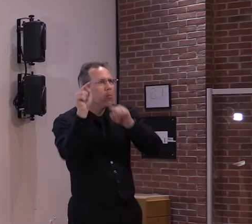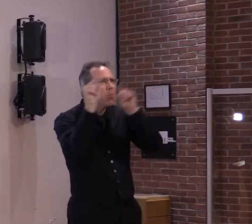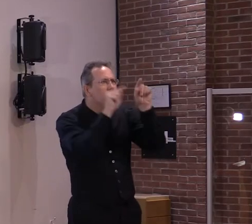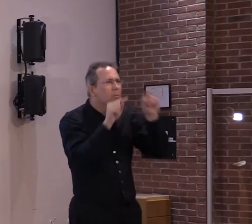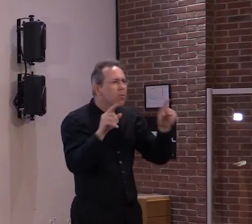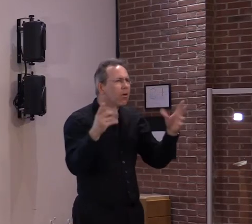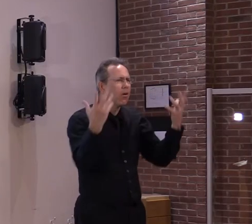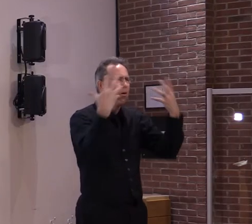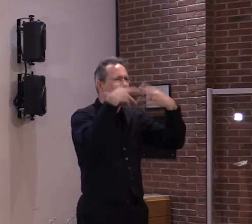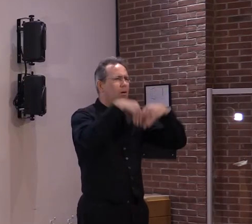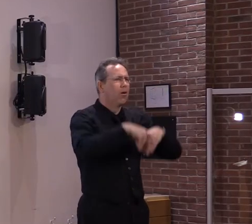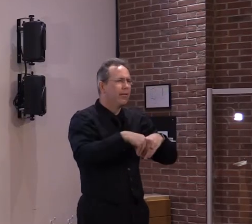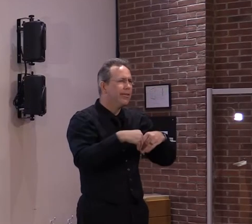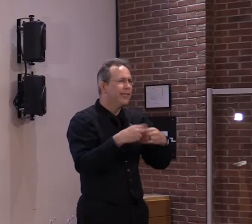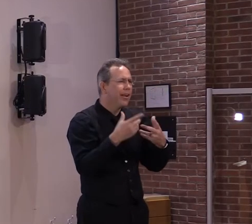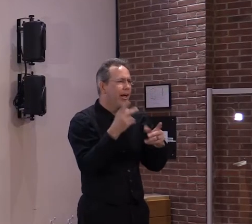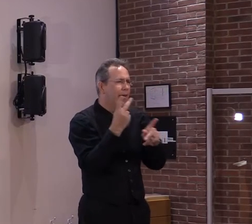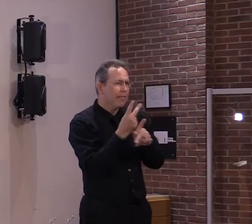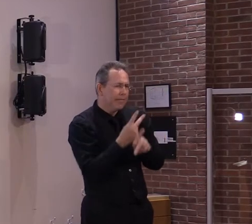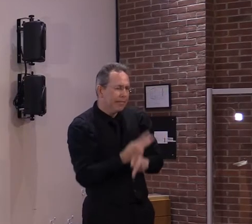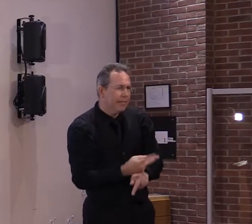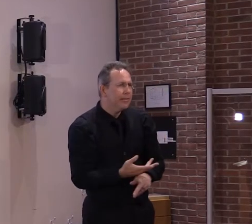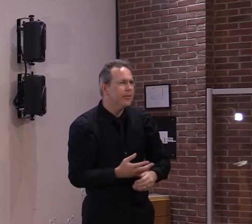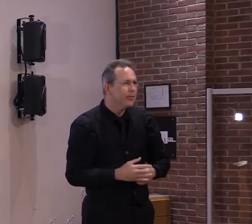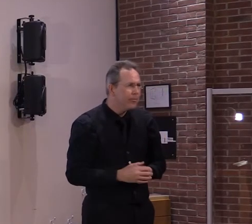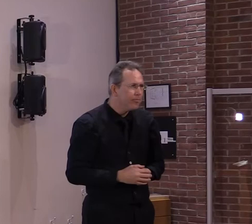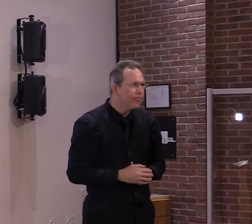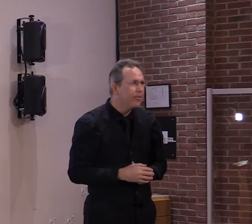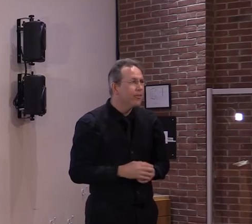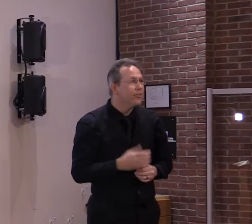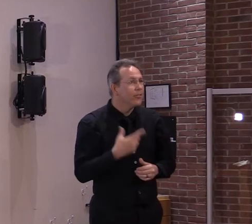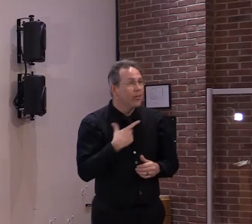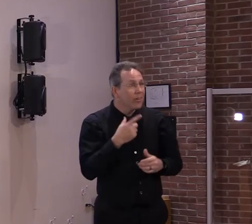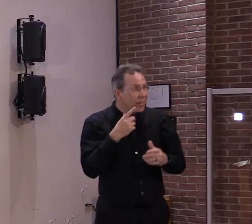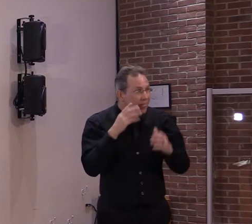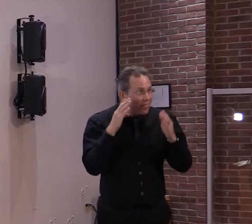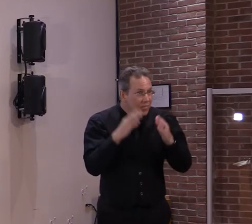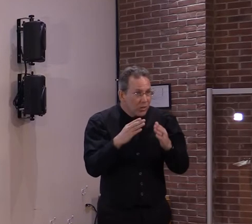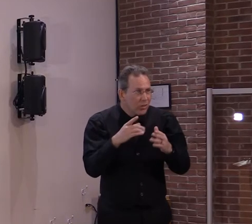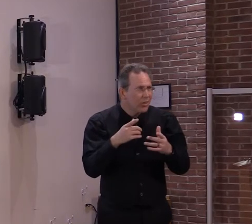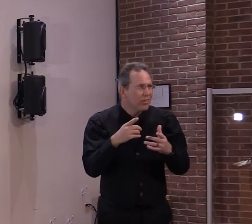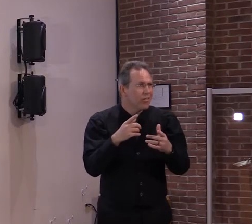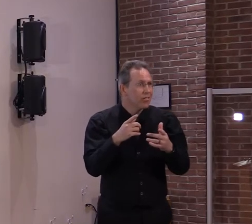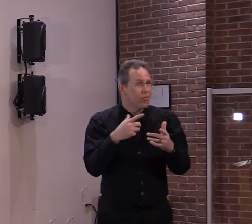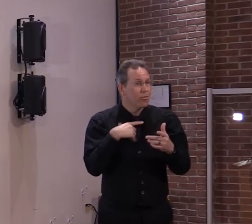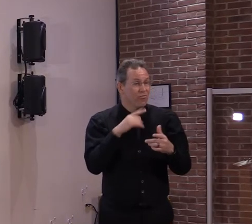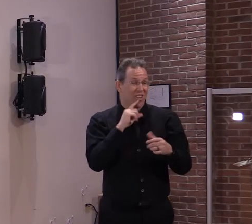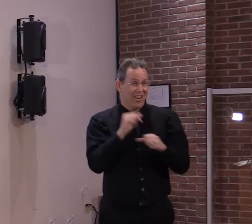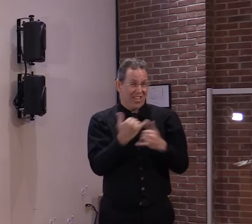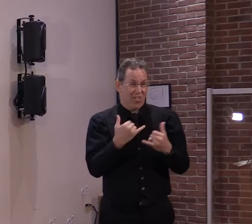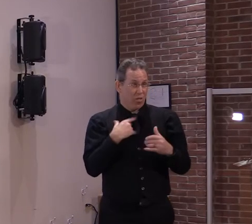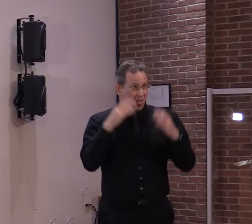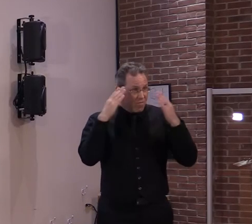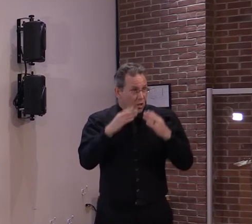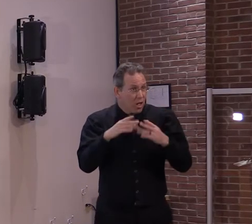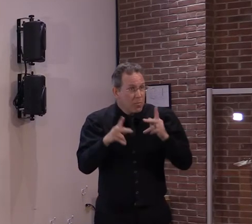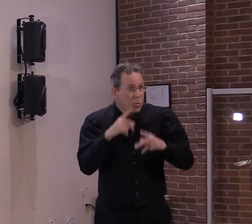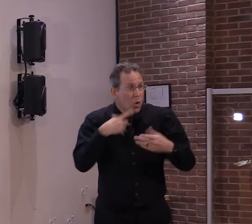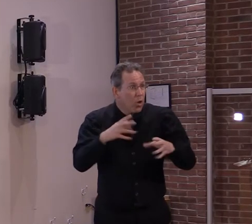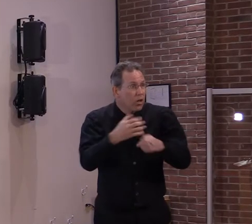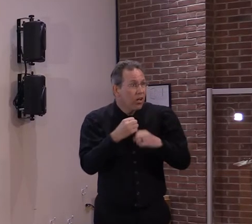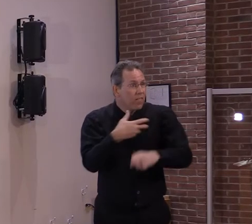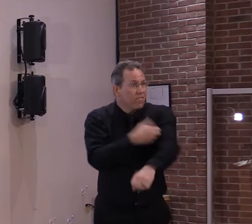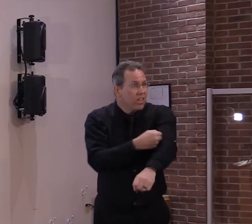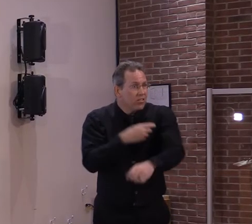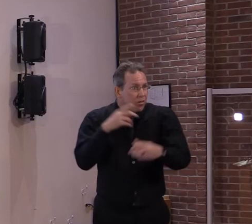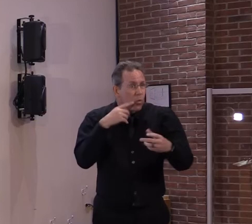sequencing and which ones are not. I think we could start to do what your question asked, though,